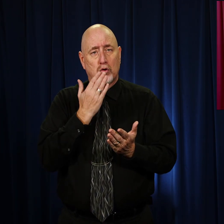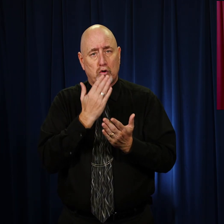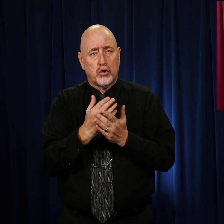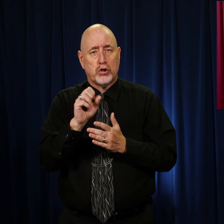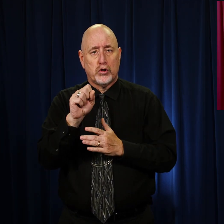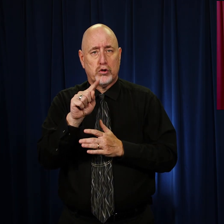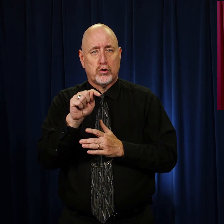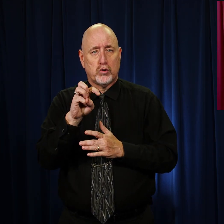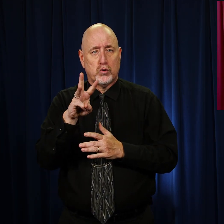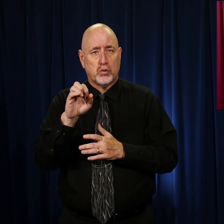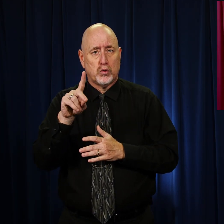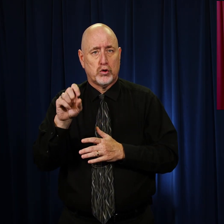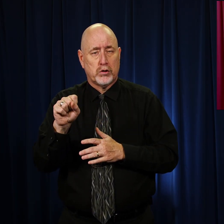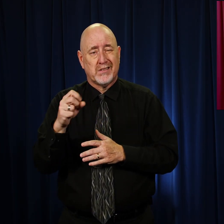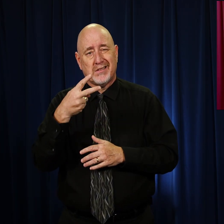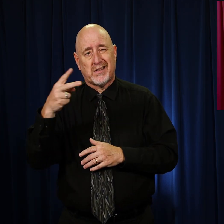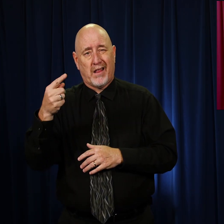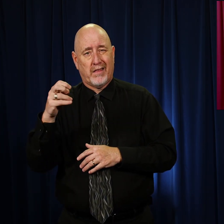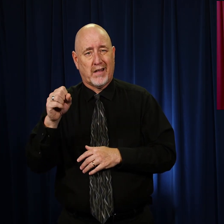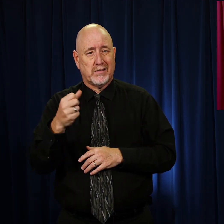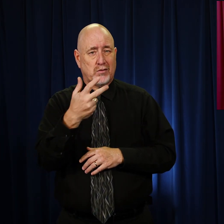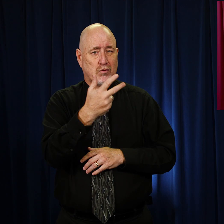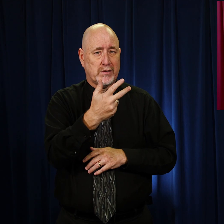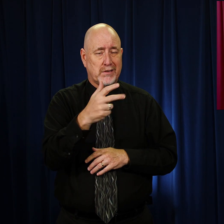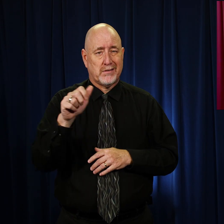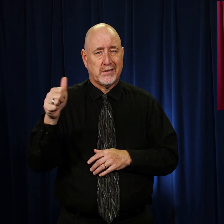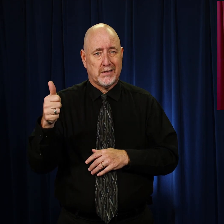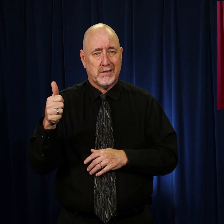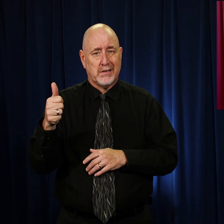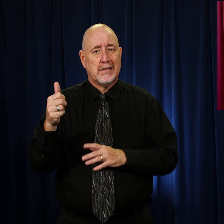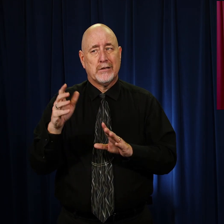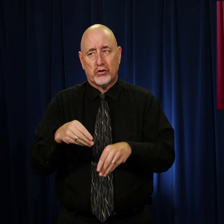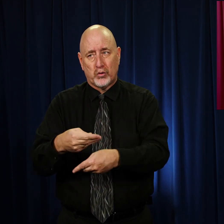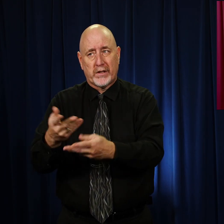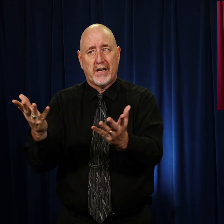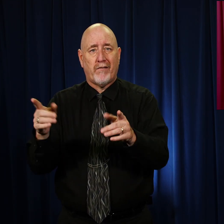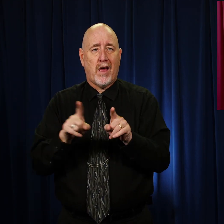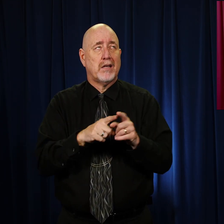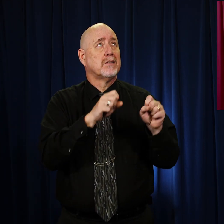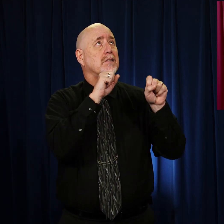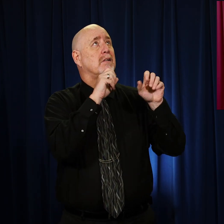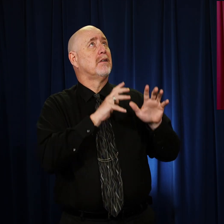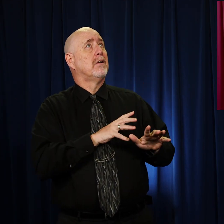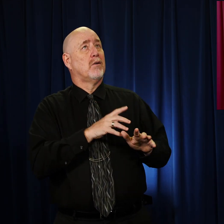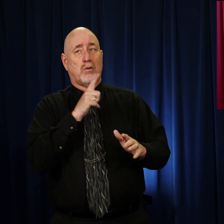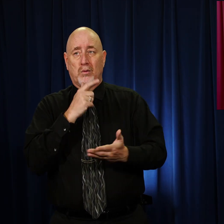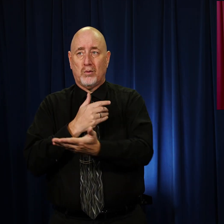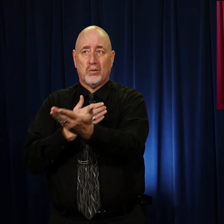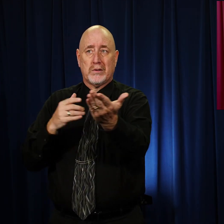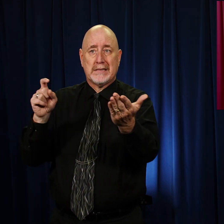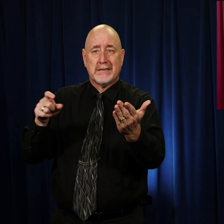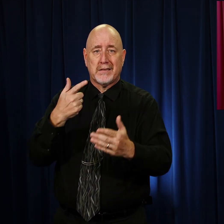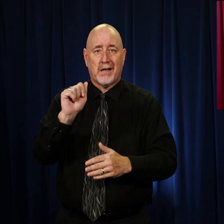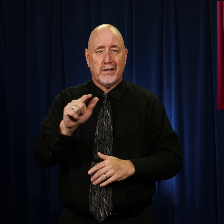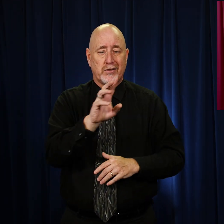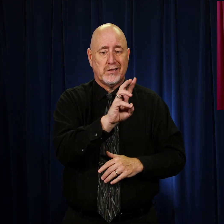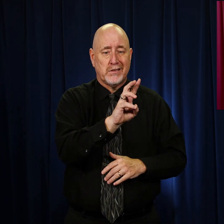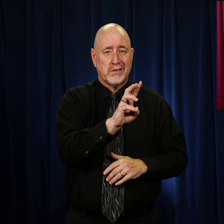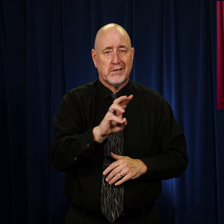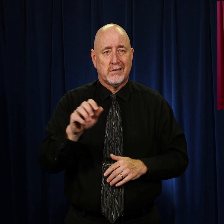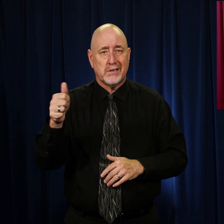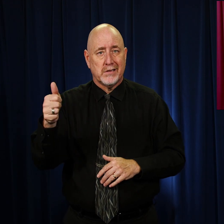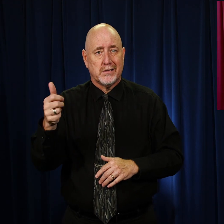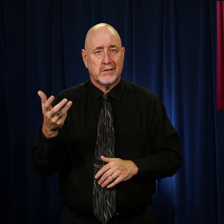good stewards. 2 Thessalonians chapter 3 and verse 10, we're to give as we are able to the one who has need. Galatians 6 and